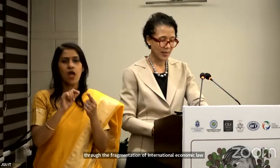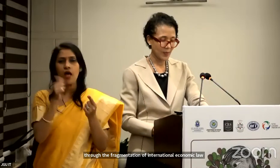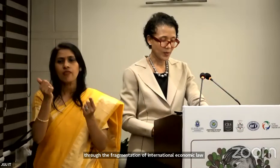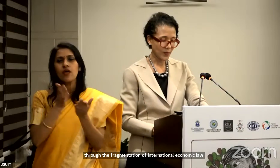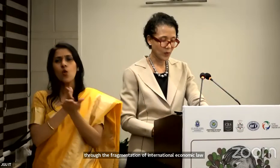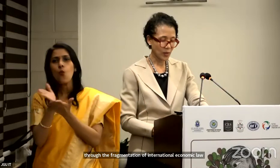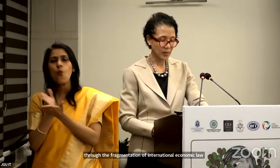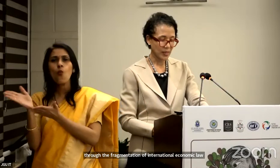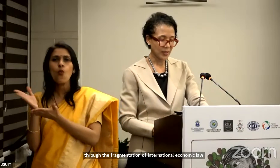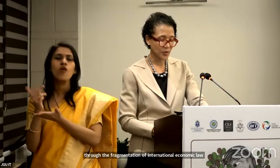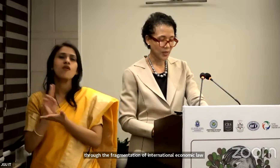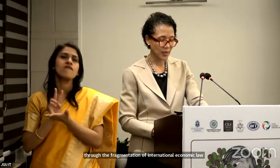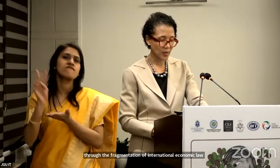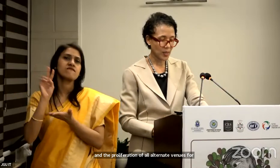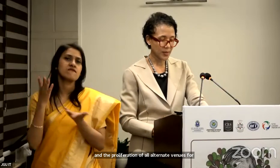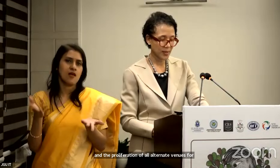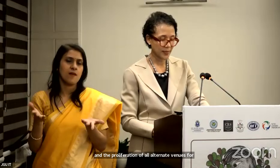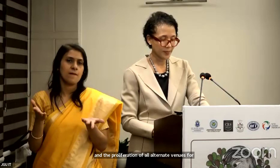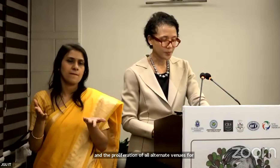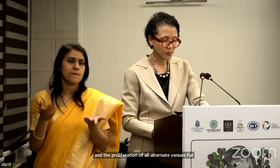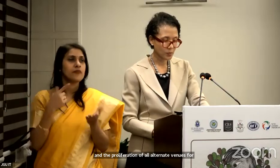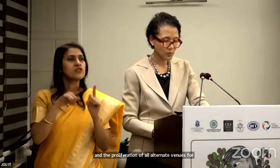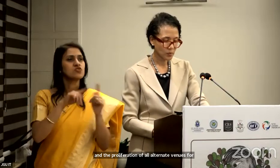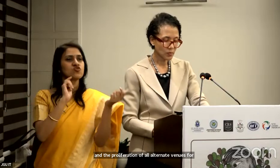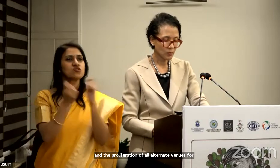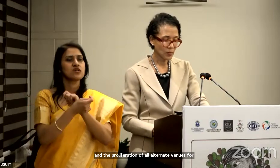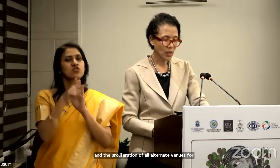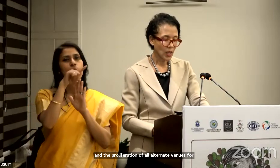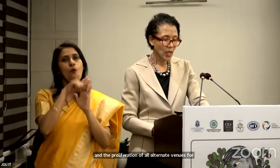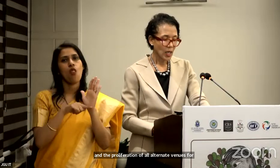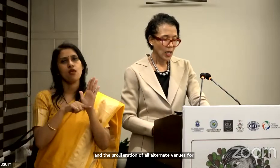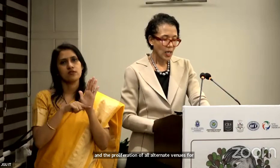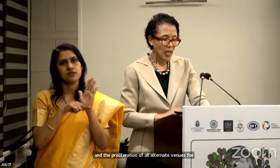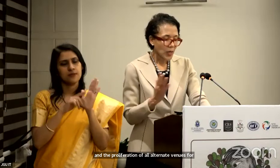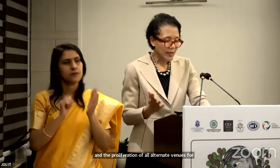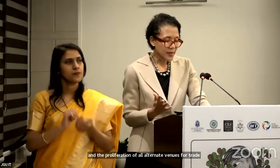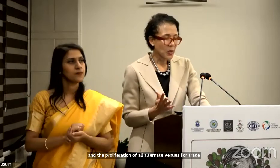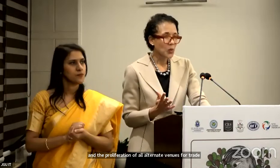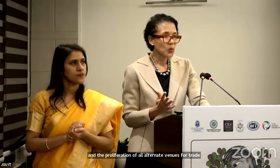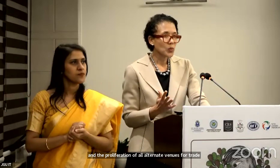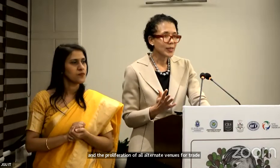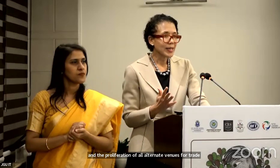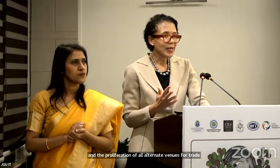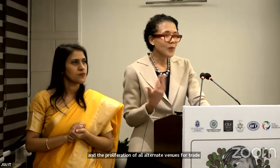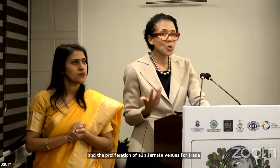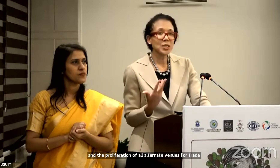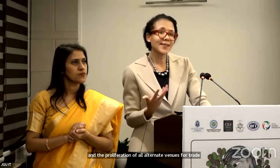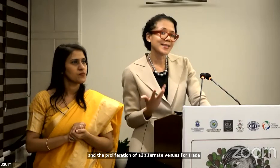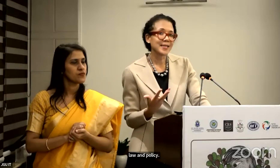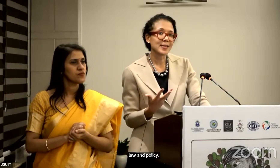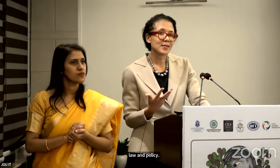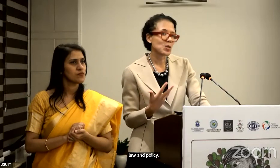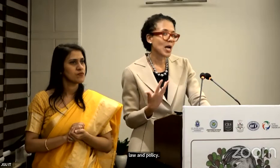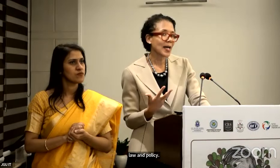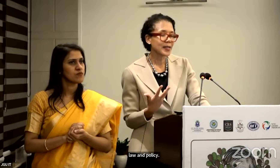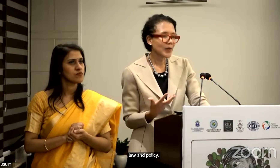venues for trade law and policy. Okay, so Unfortunately, this is not an